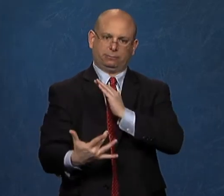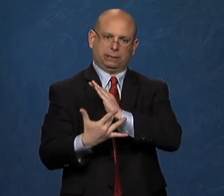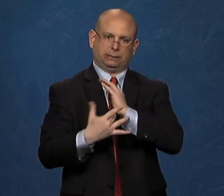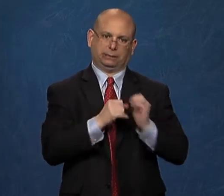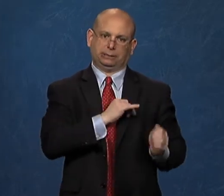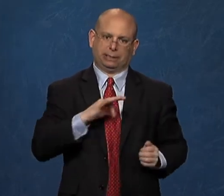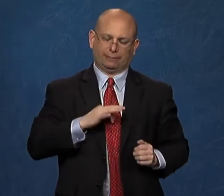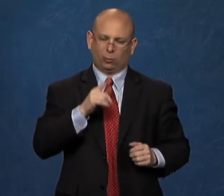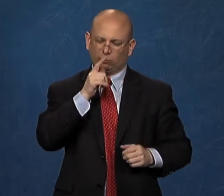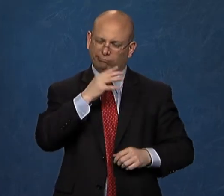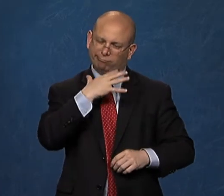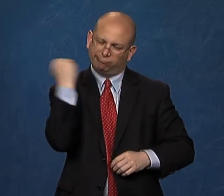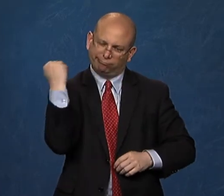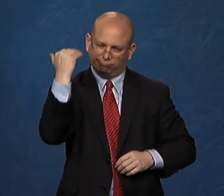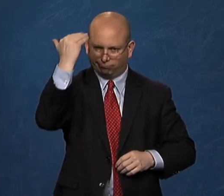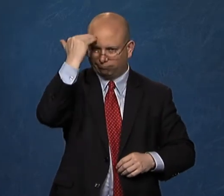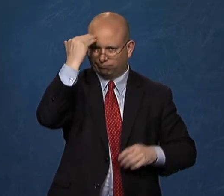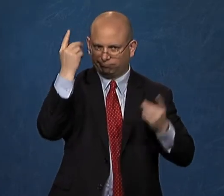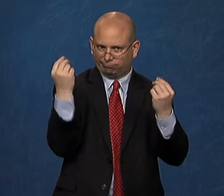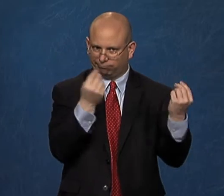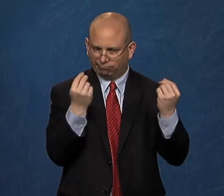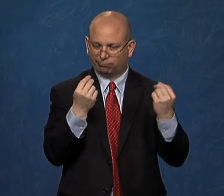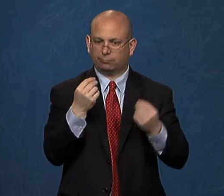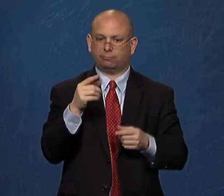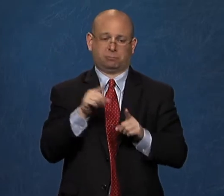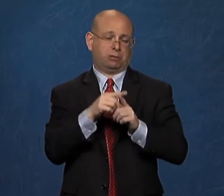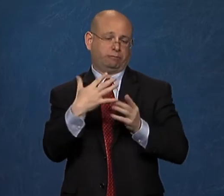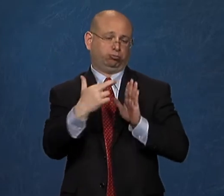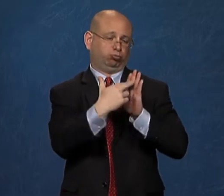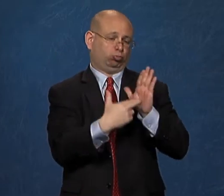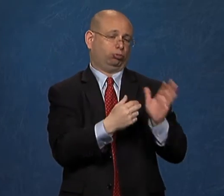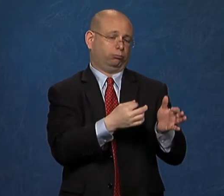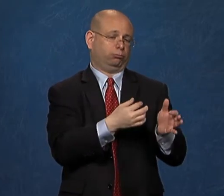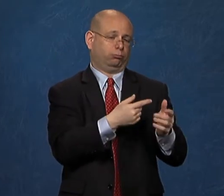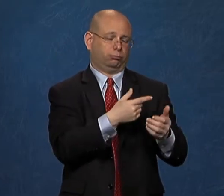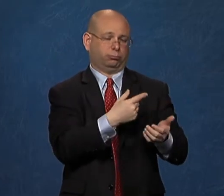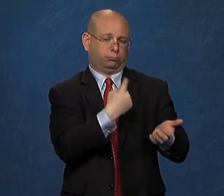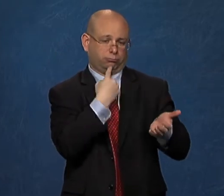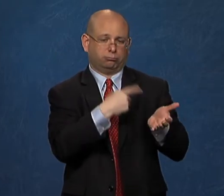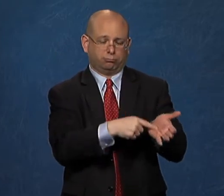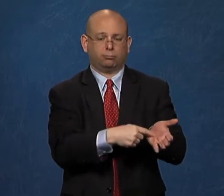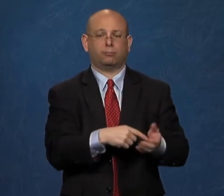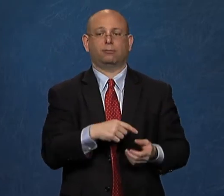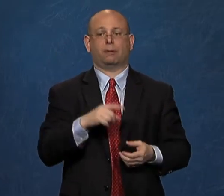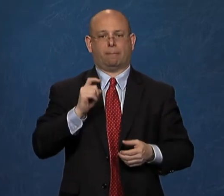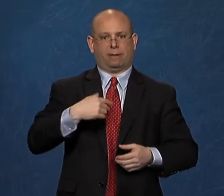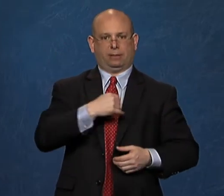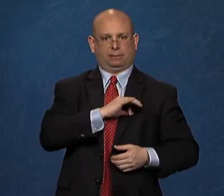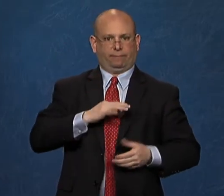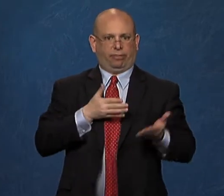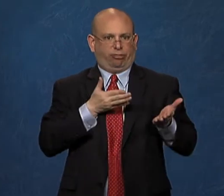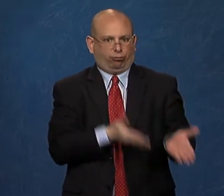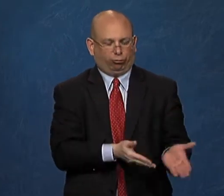way of delivering communication. Having technology individuals available on staff who are able to address any technical